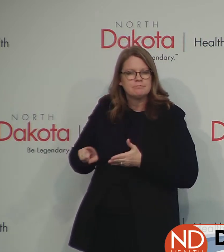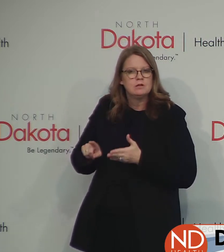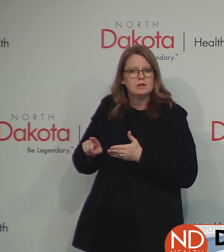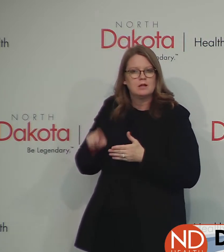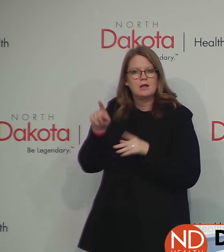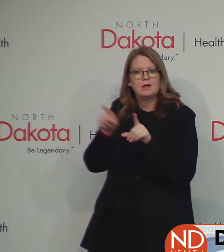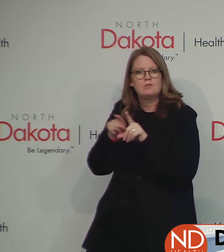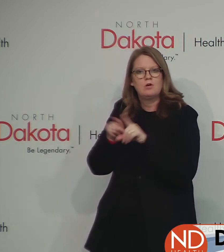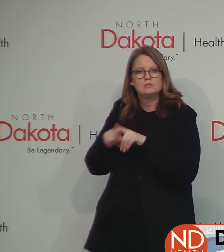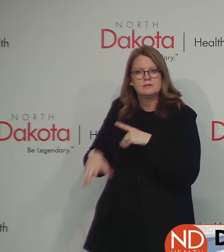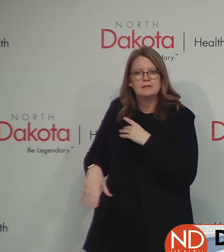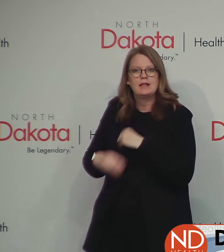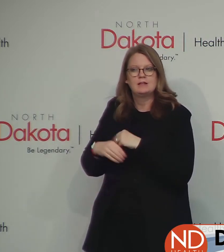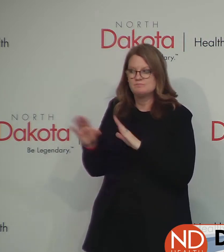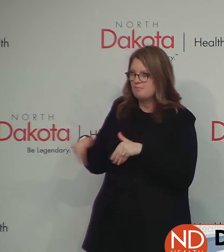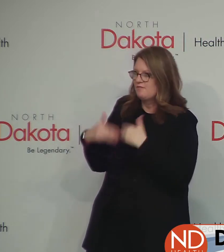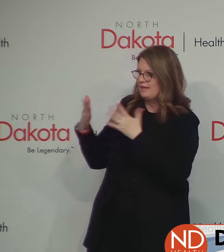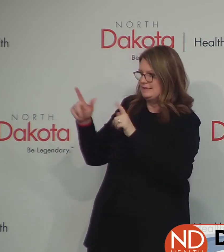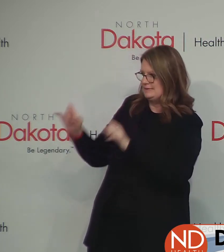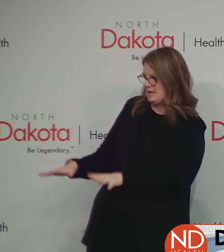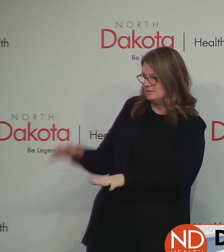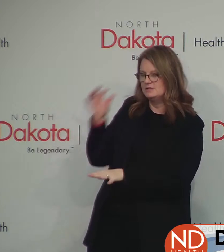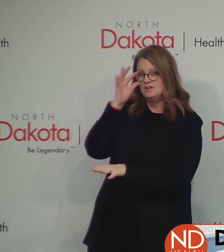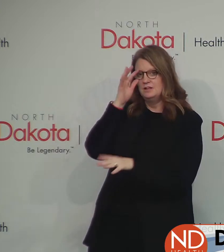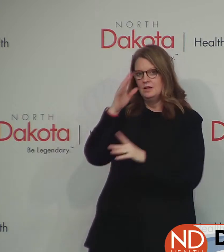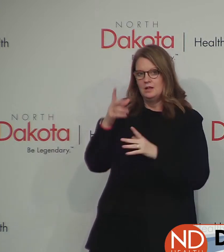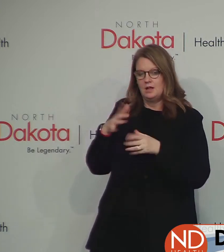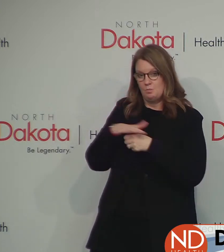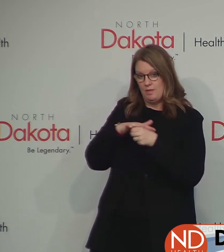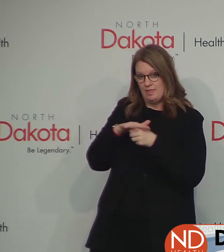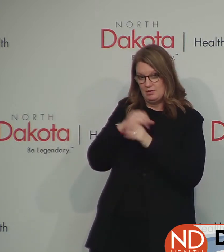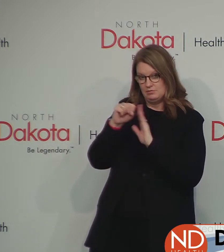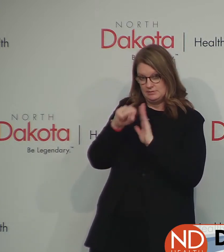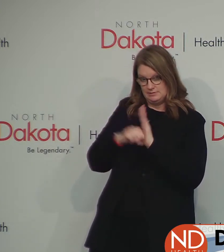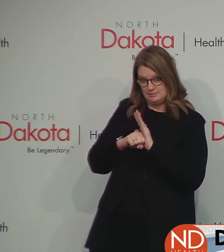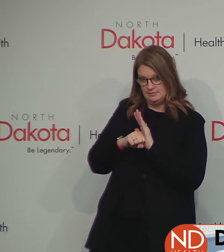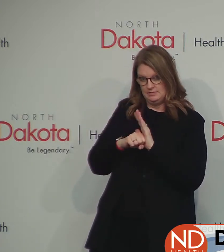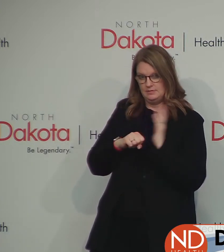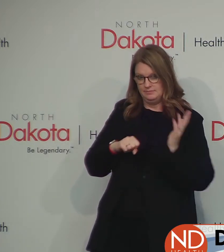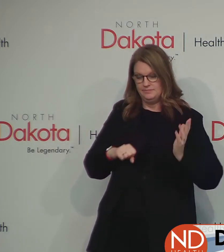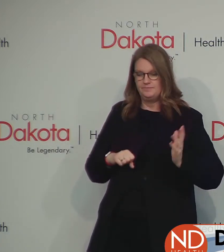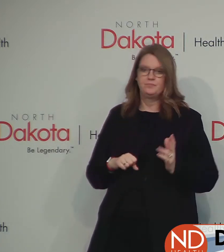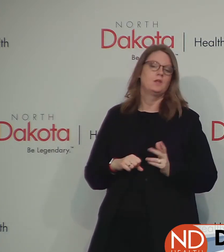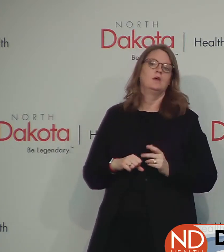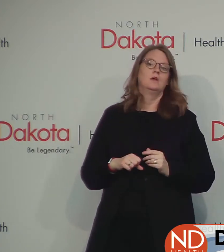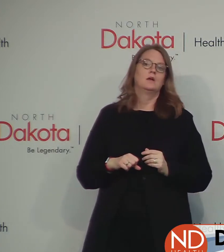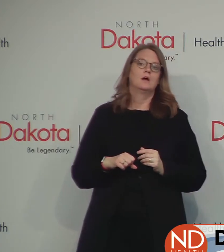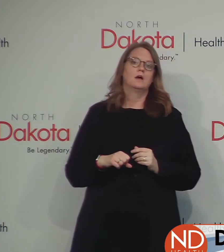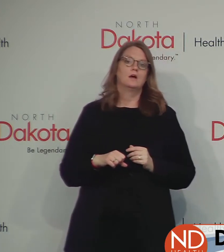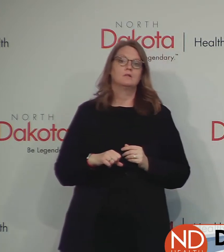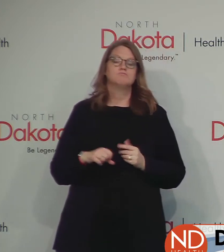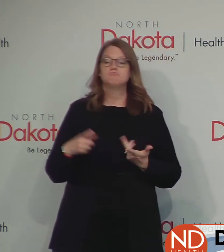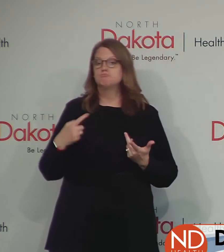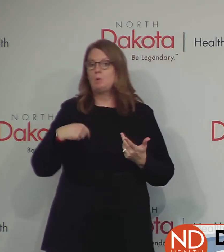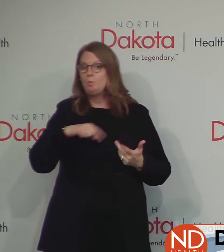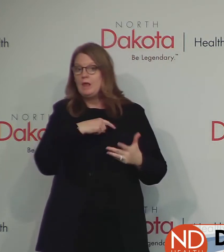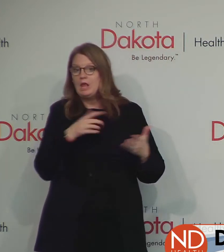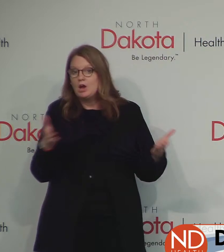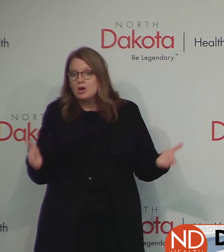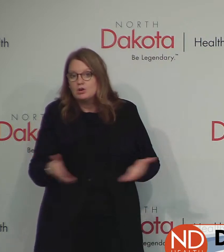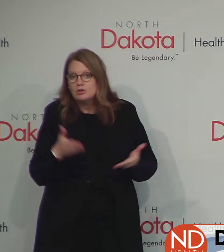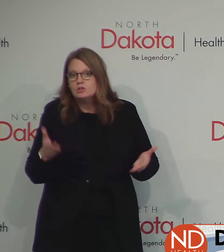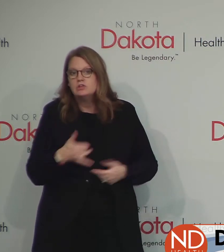of tests and whole genome sequencing that are done on positives within our state. We also are encouraging hospital and